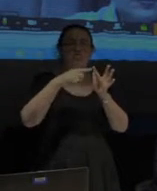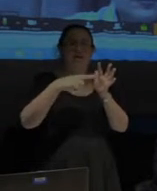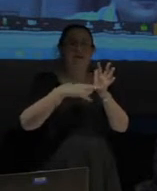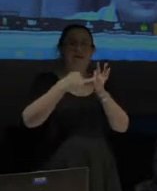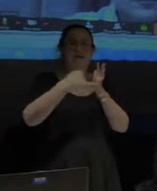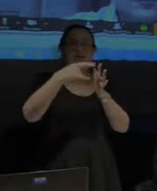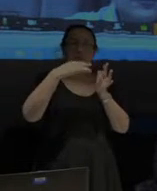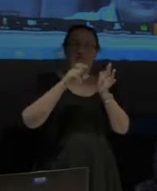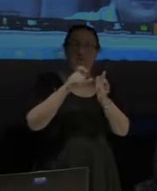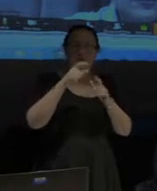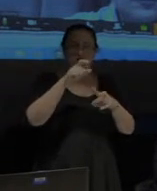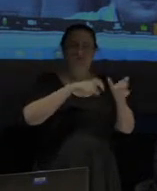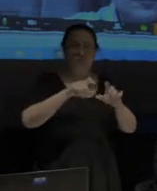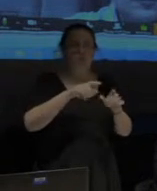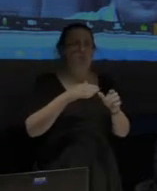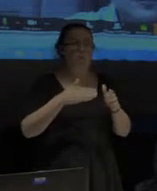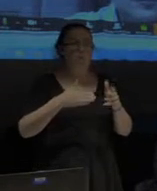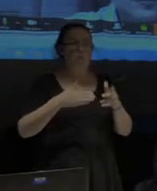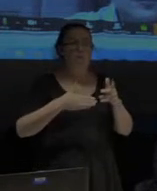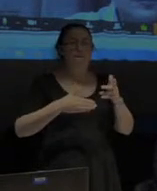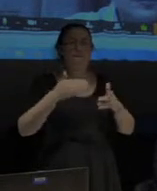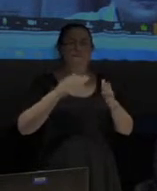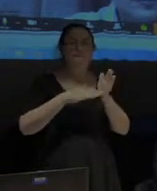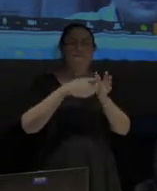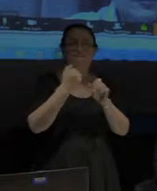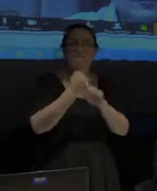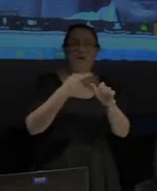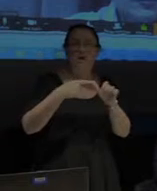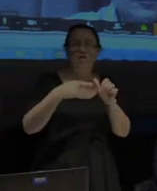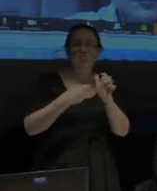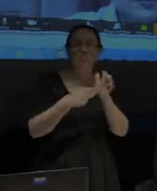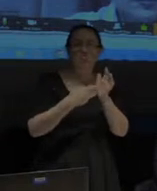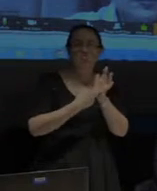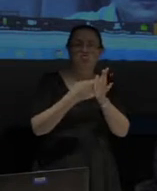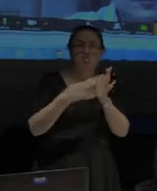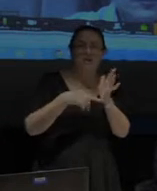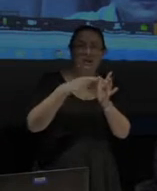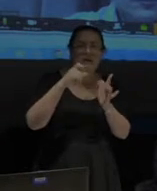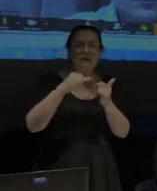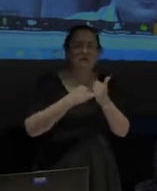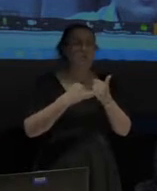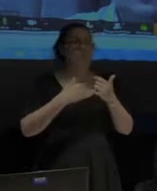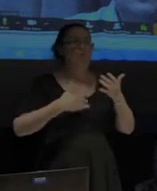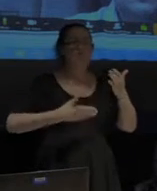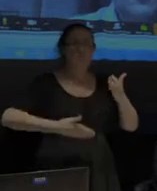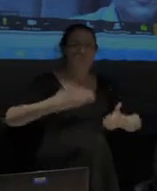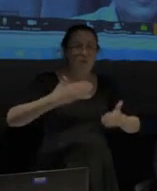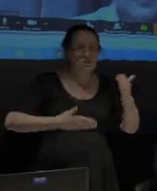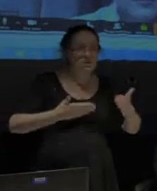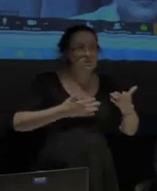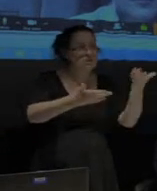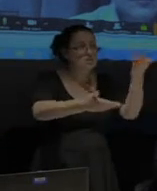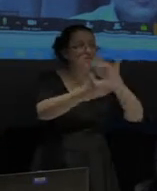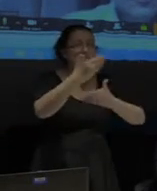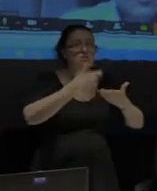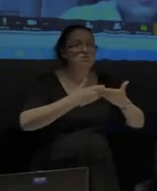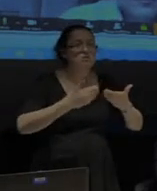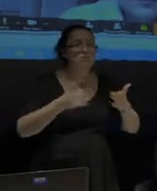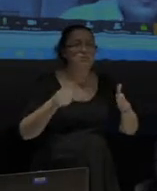mechatronics medal, or the robotics medal, I think you might struggle, because actually there